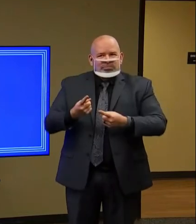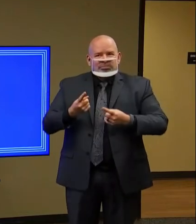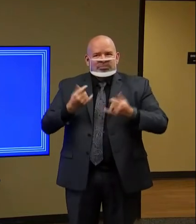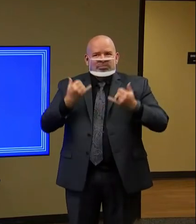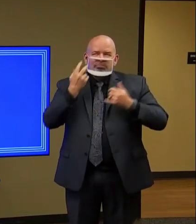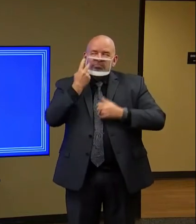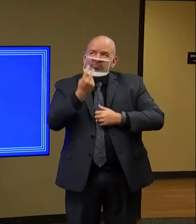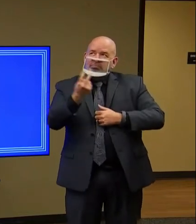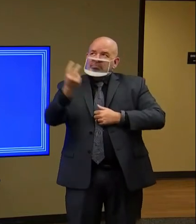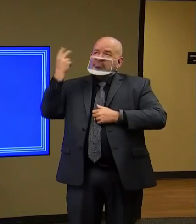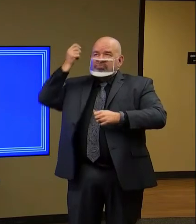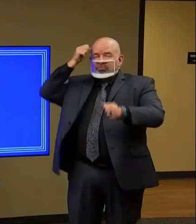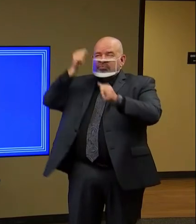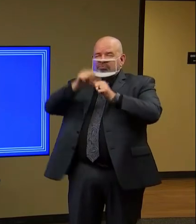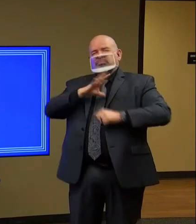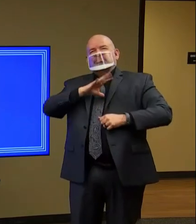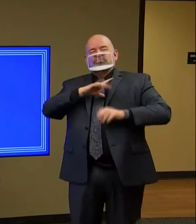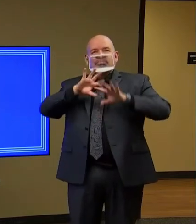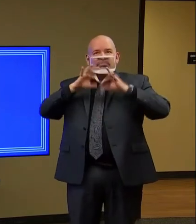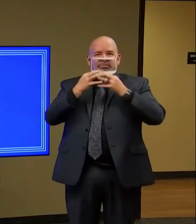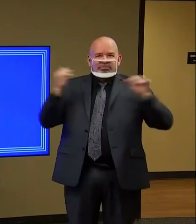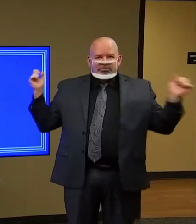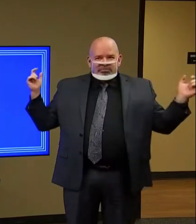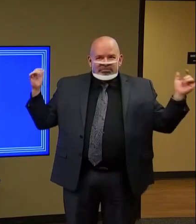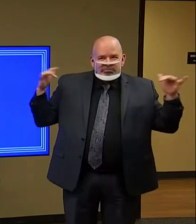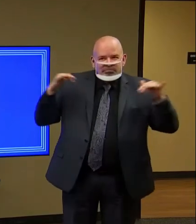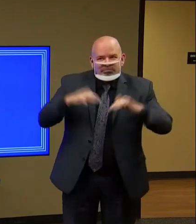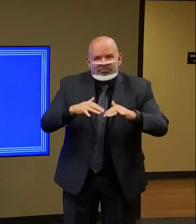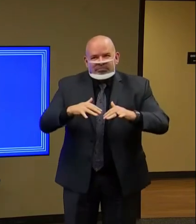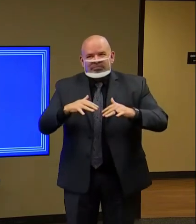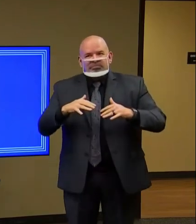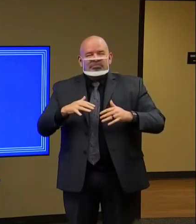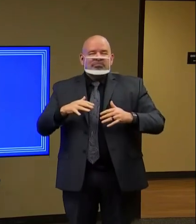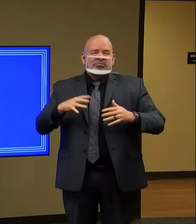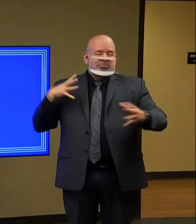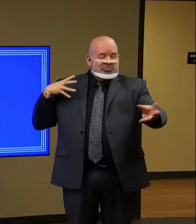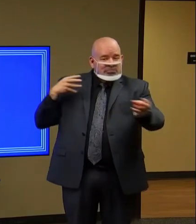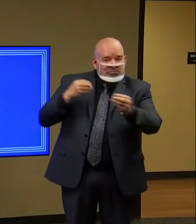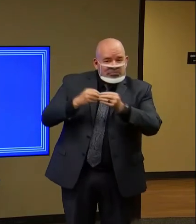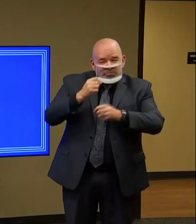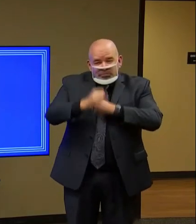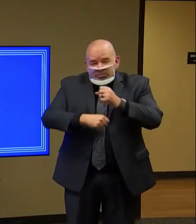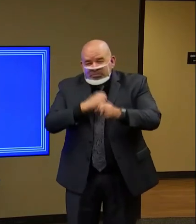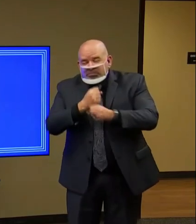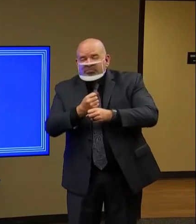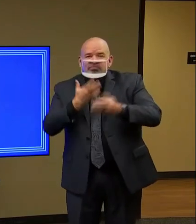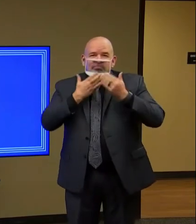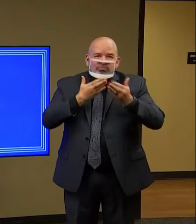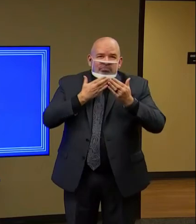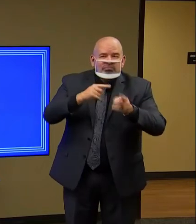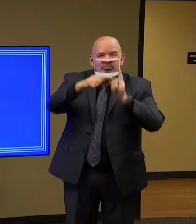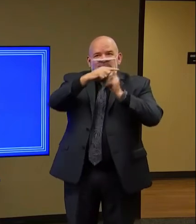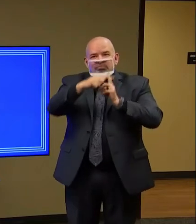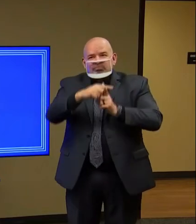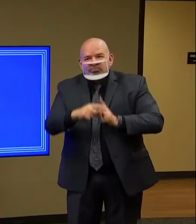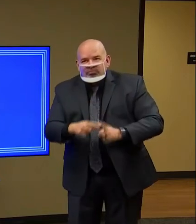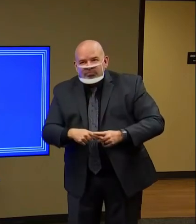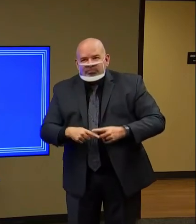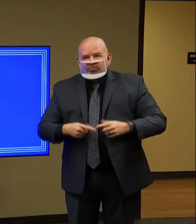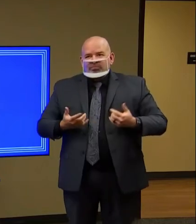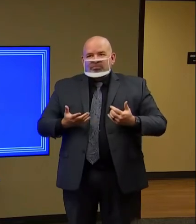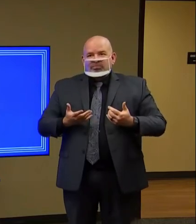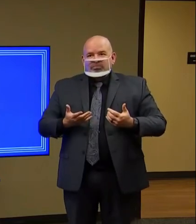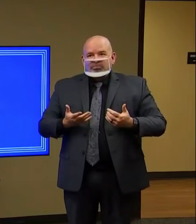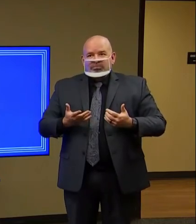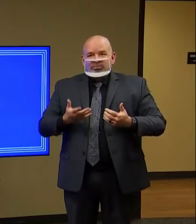every single year. But as we said prior to Thanksgiving, we recognize it can be hard to